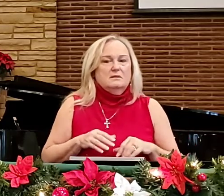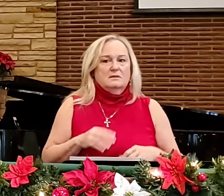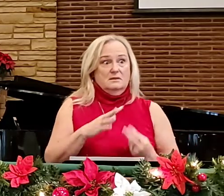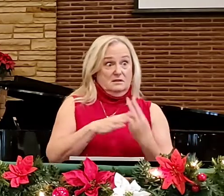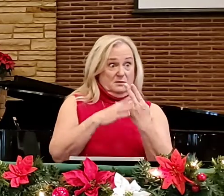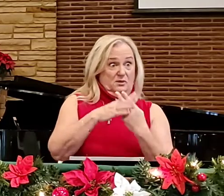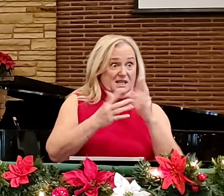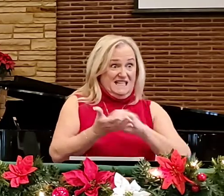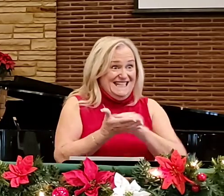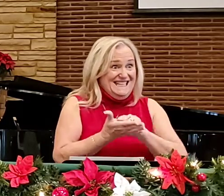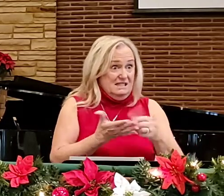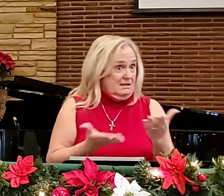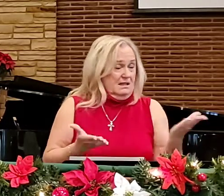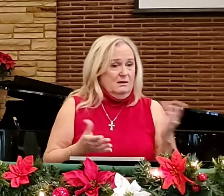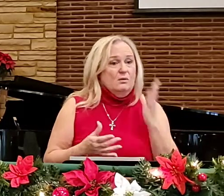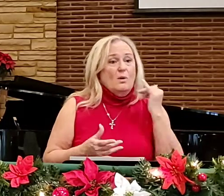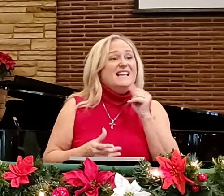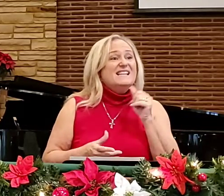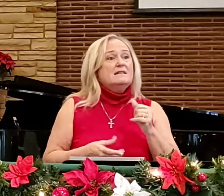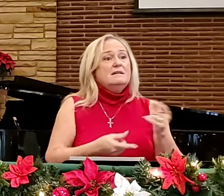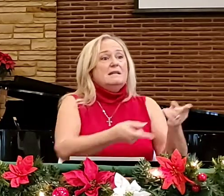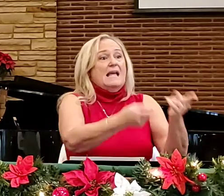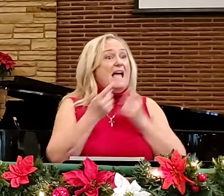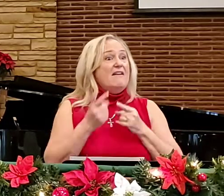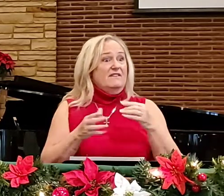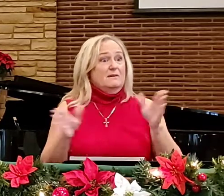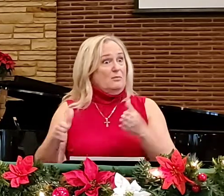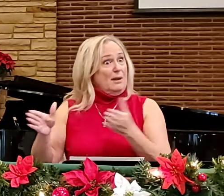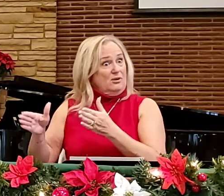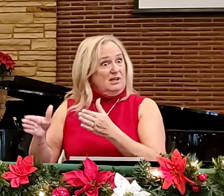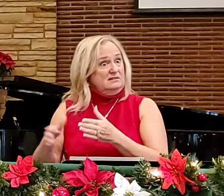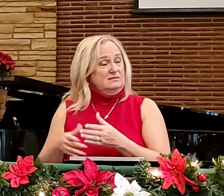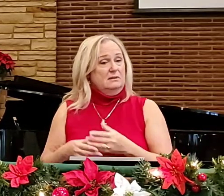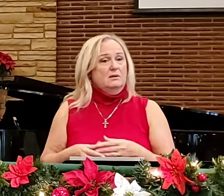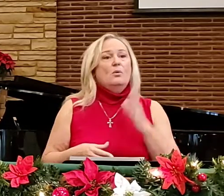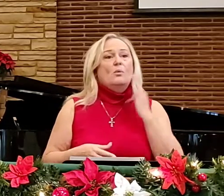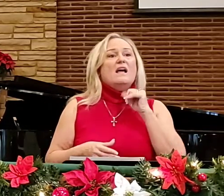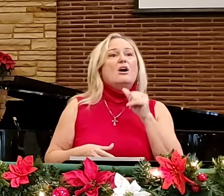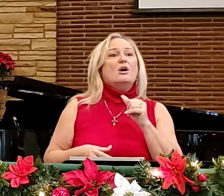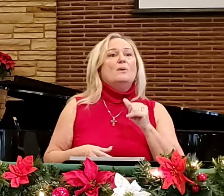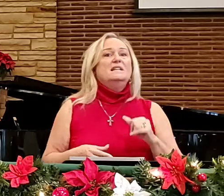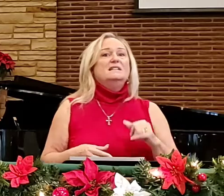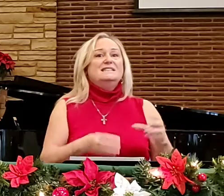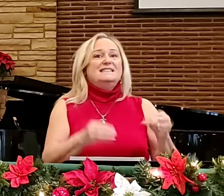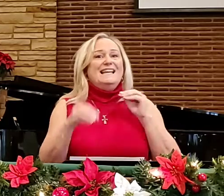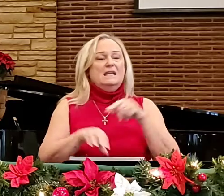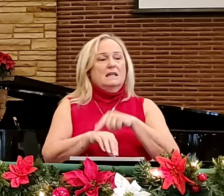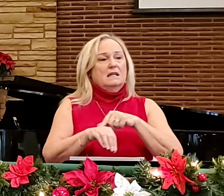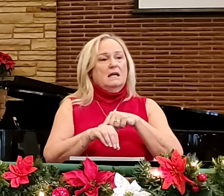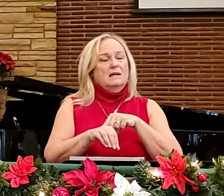Spring cleaning is a thing. Why isn't Advent prepping? Why aren't we taking the time?